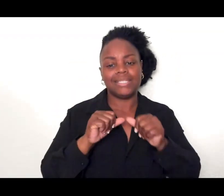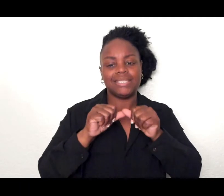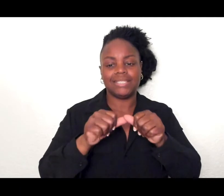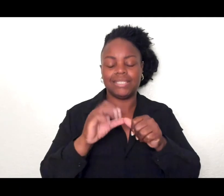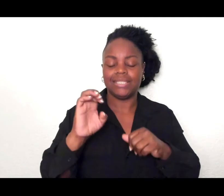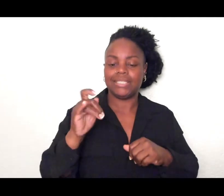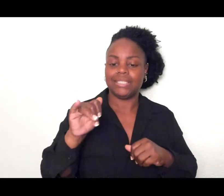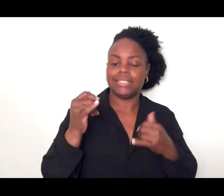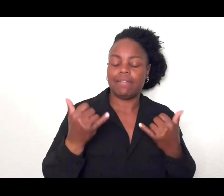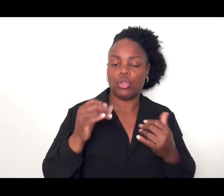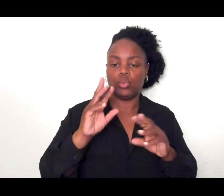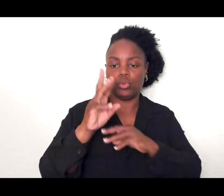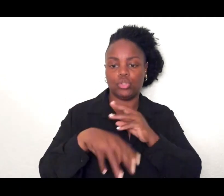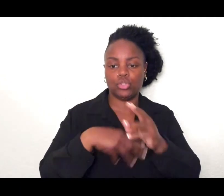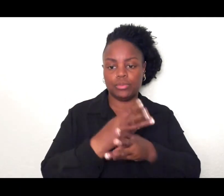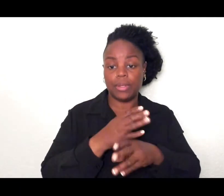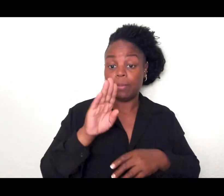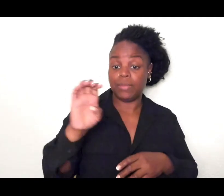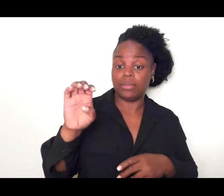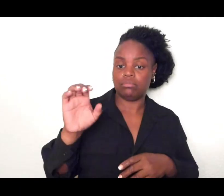Where is your safe place?